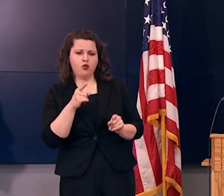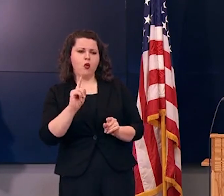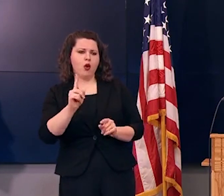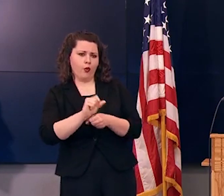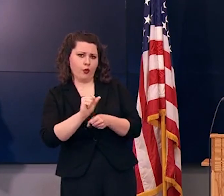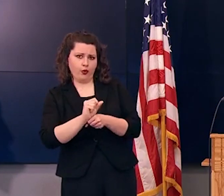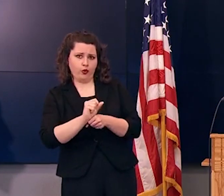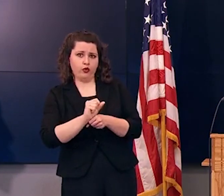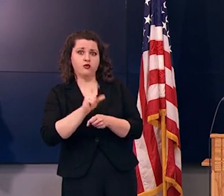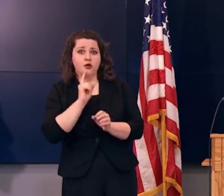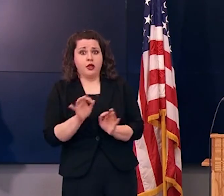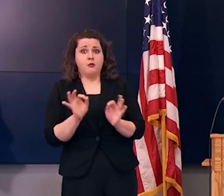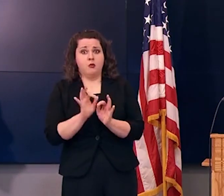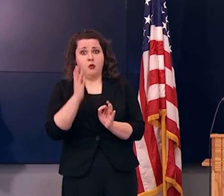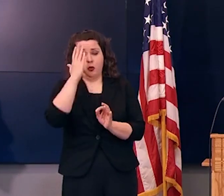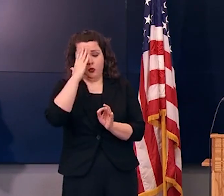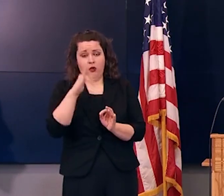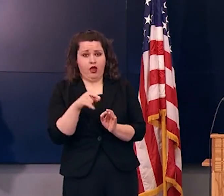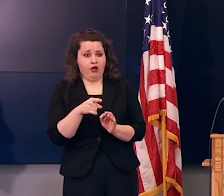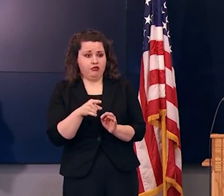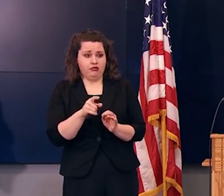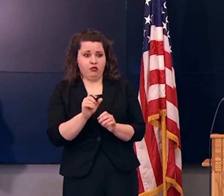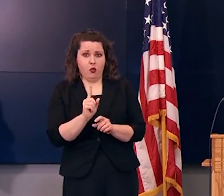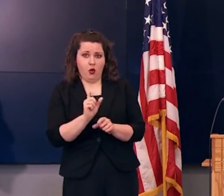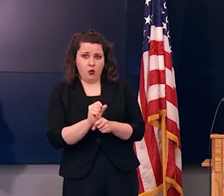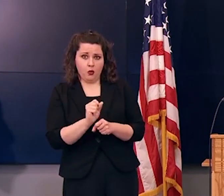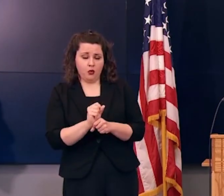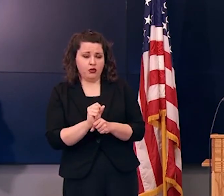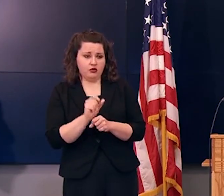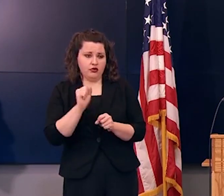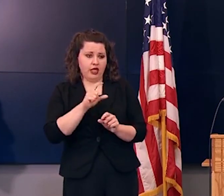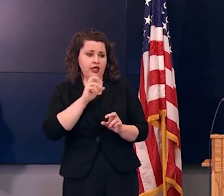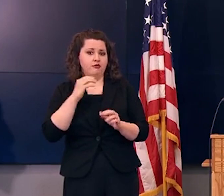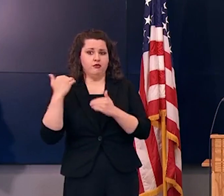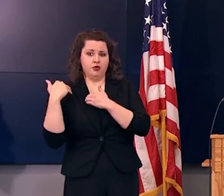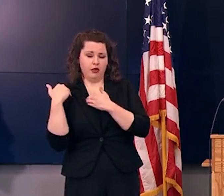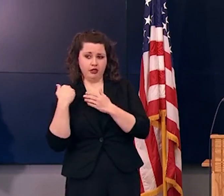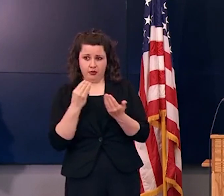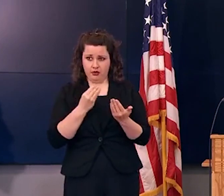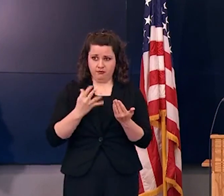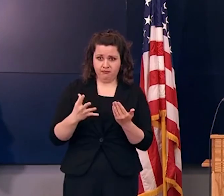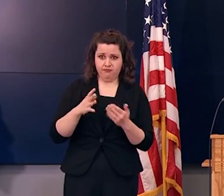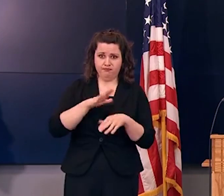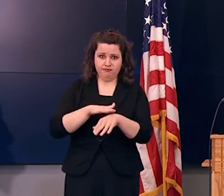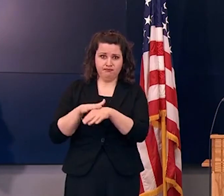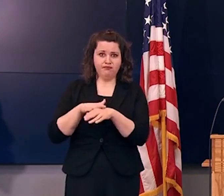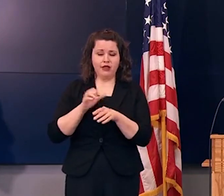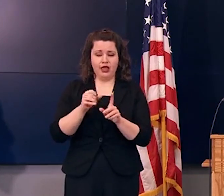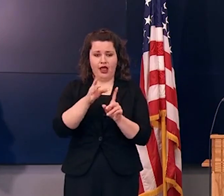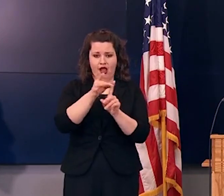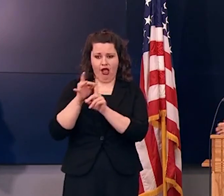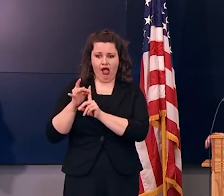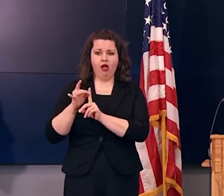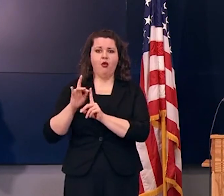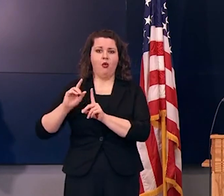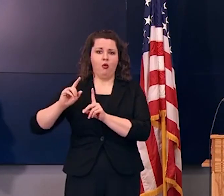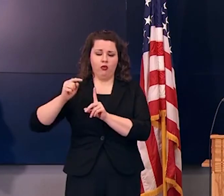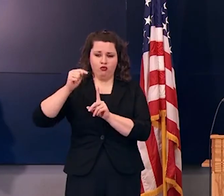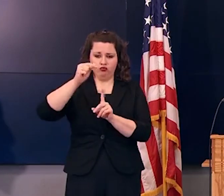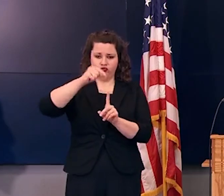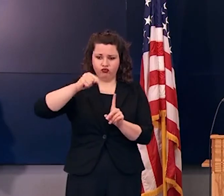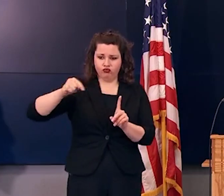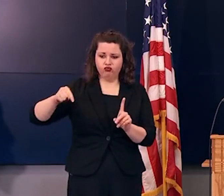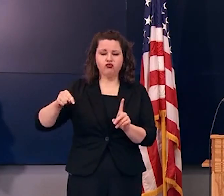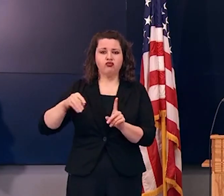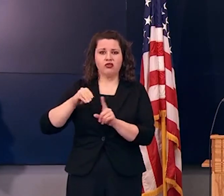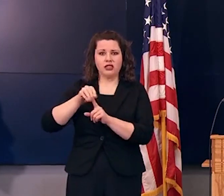that we know that, so we can responsibly do the contact tracing and see what the scope of